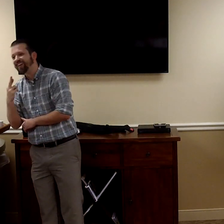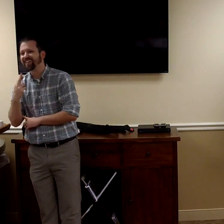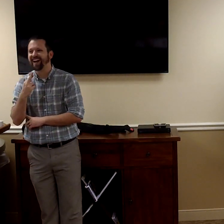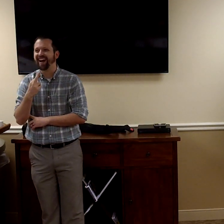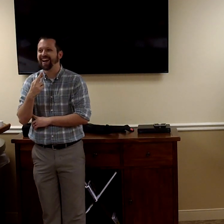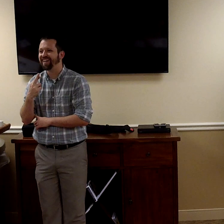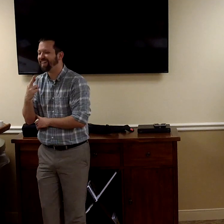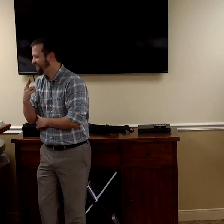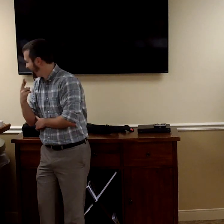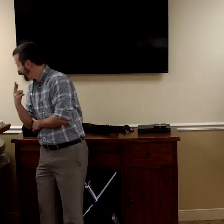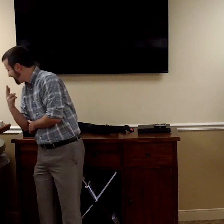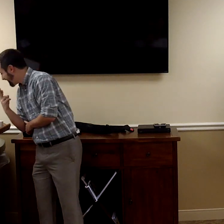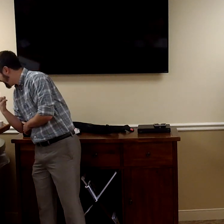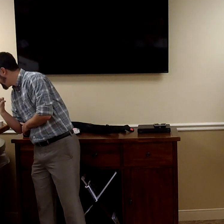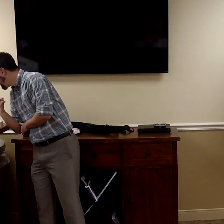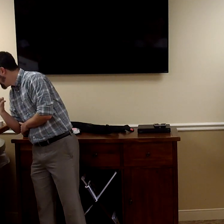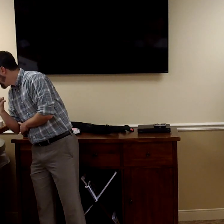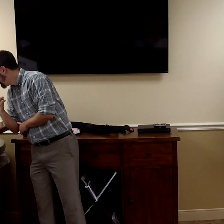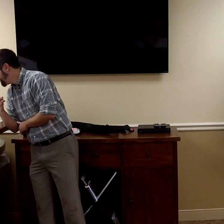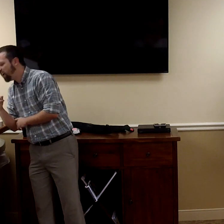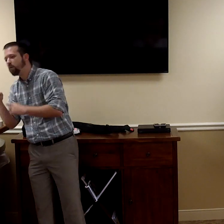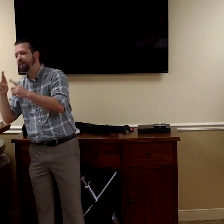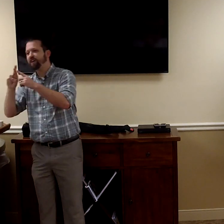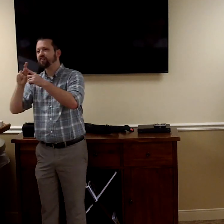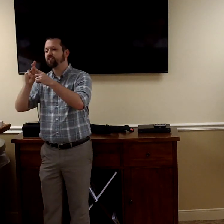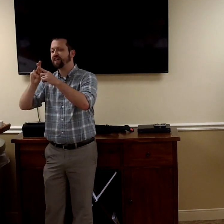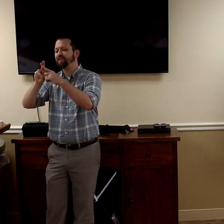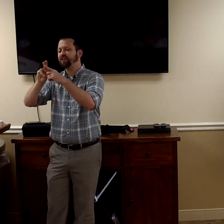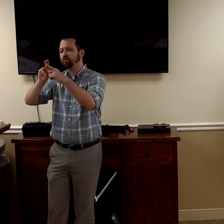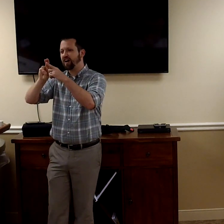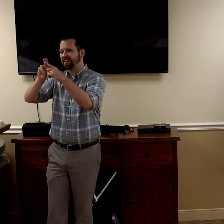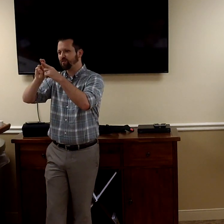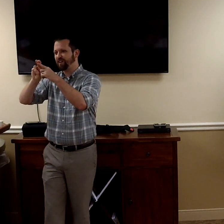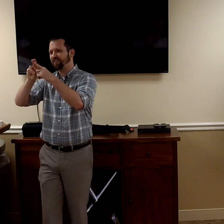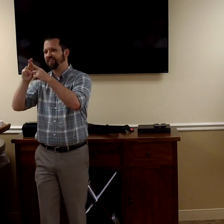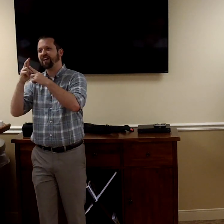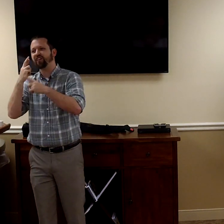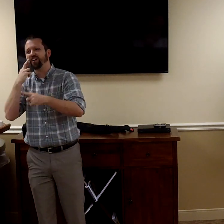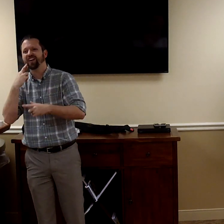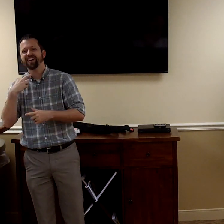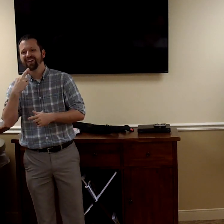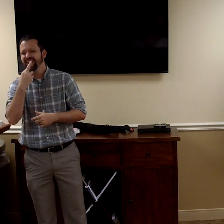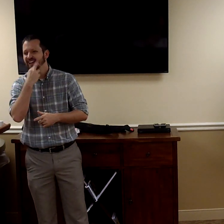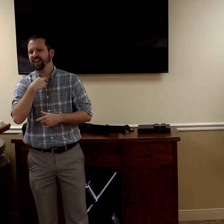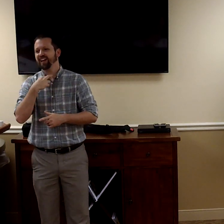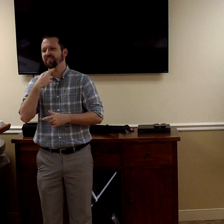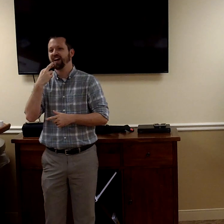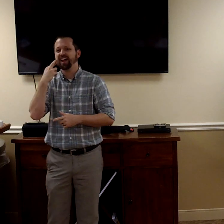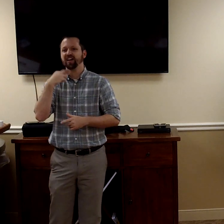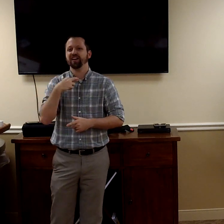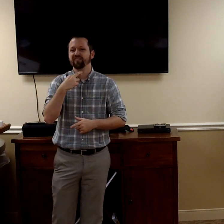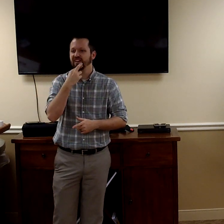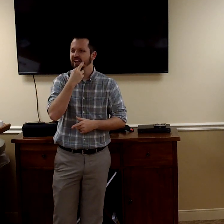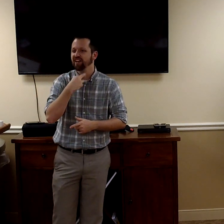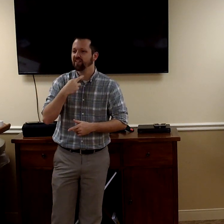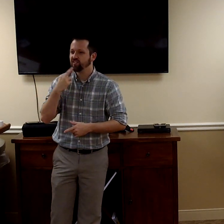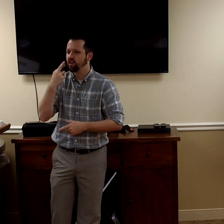does kind of. I never even thought about that. No, my fingers are definitely crossed one under the other. Oh, that's much better. I'm not, there's